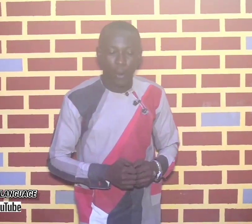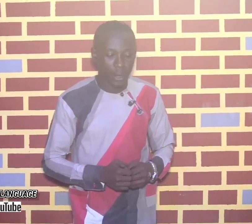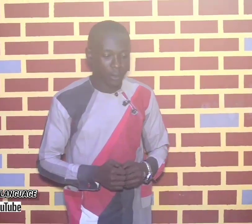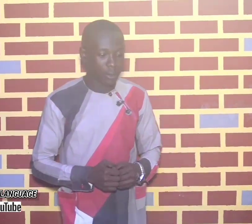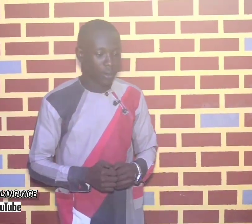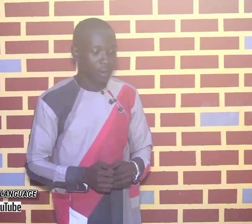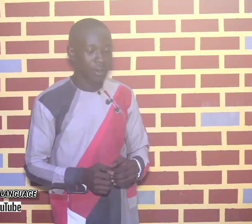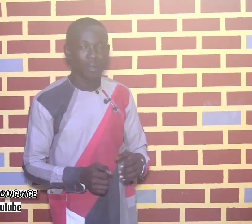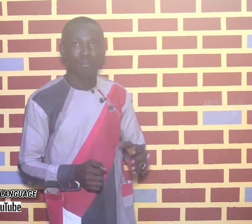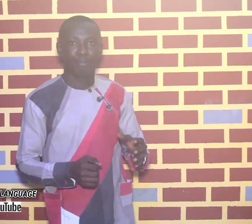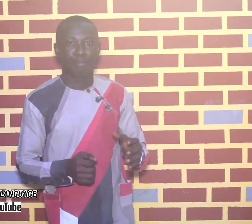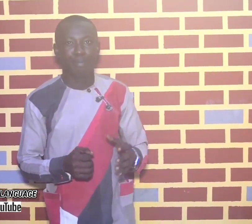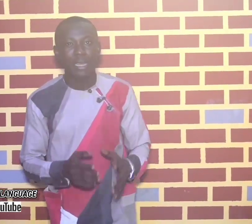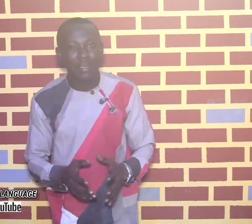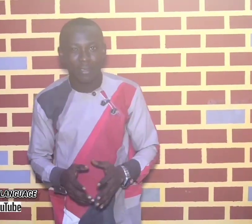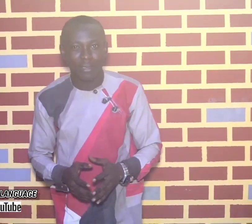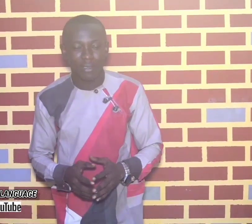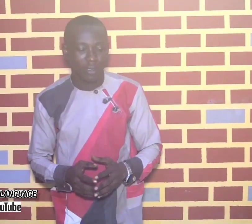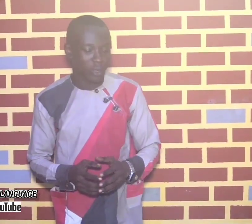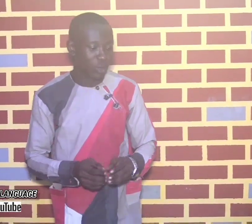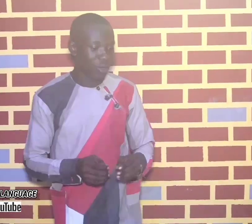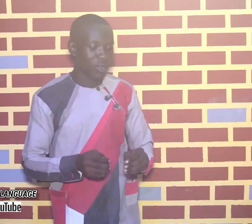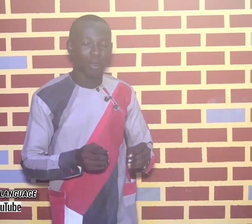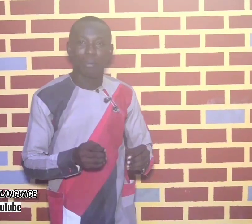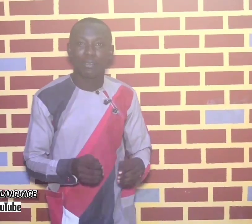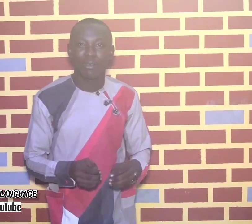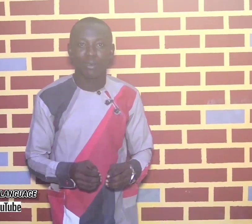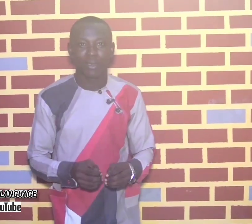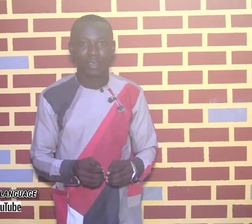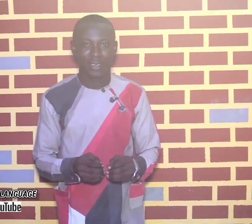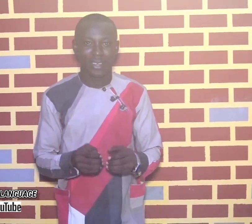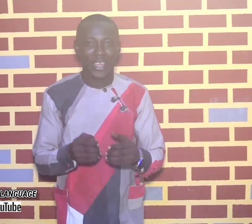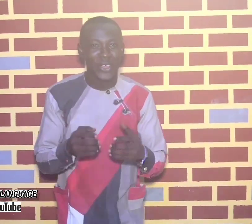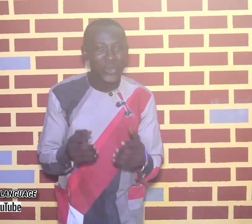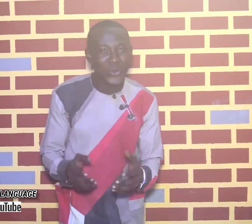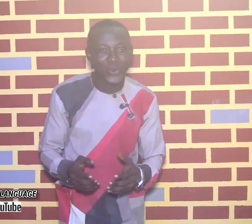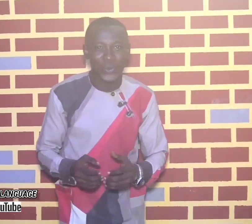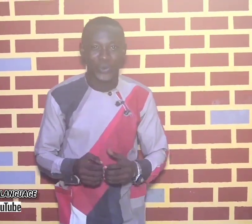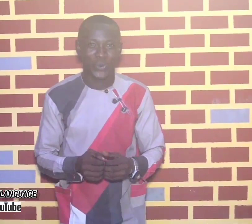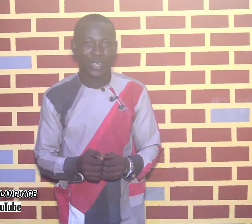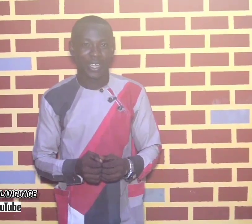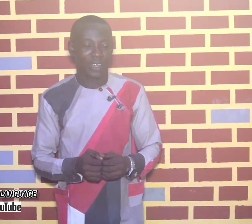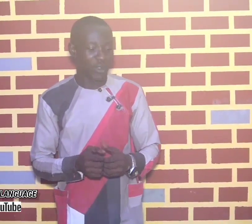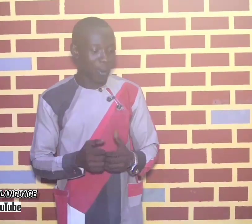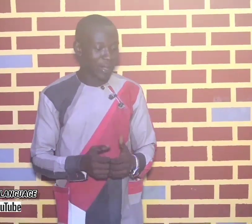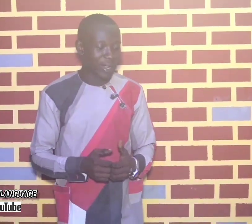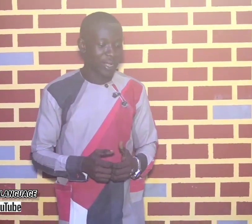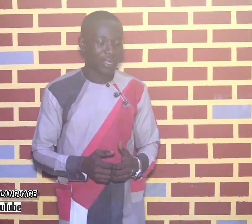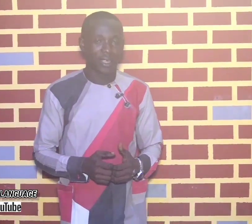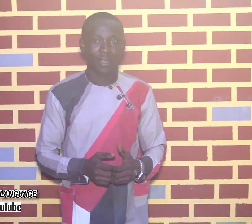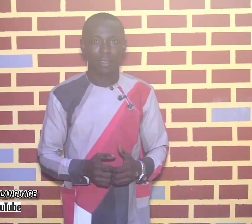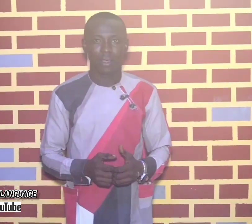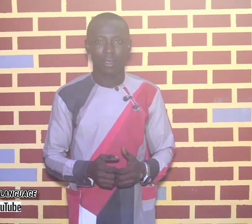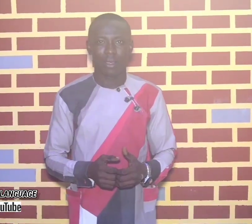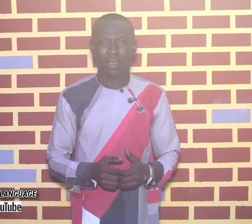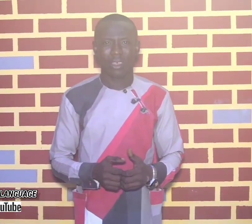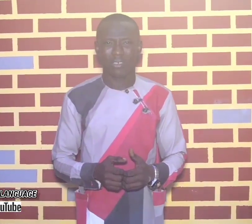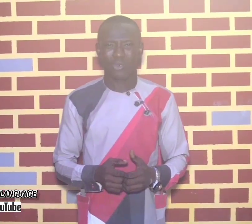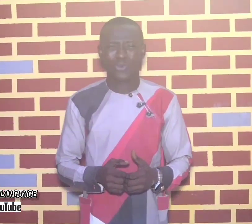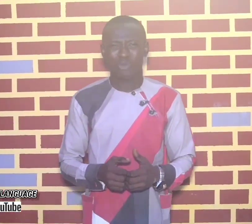one, please. Number two, thank you. Number three, excuse